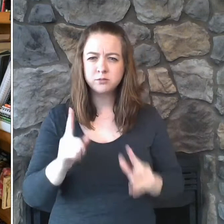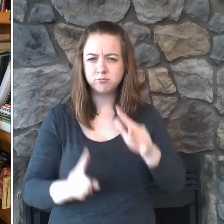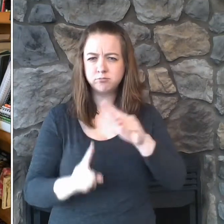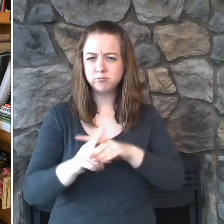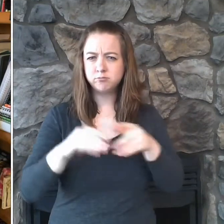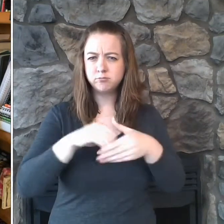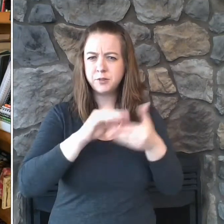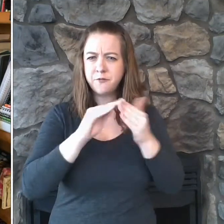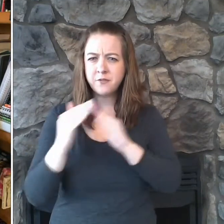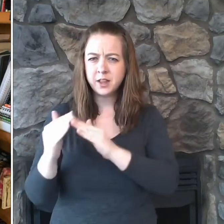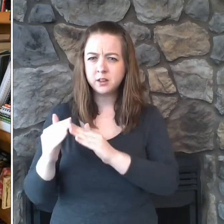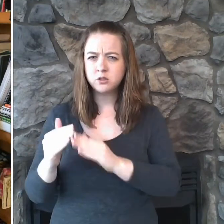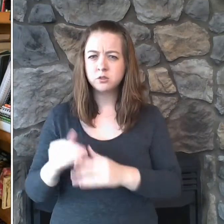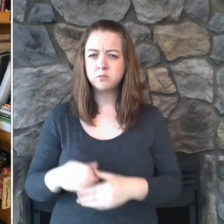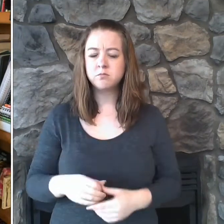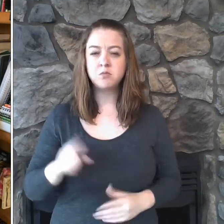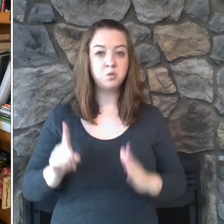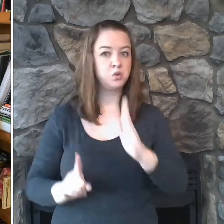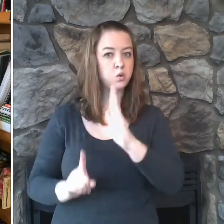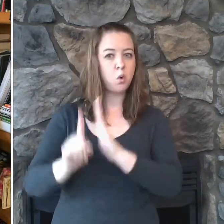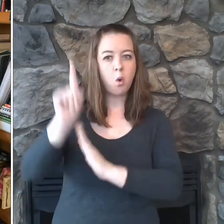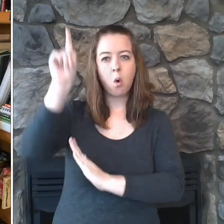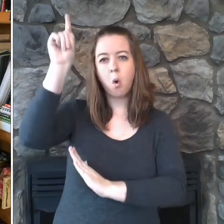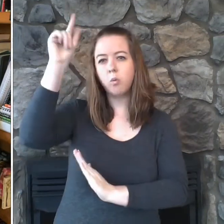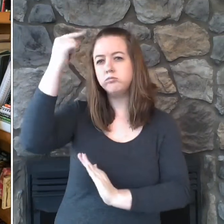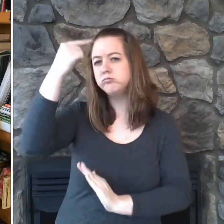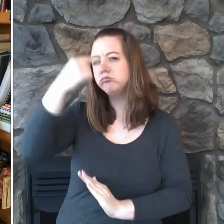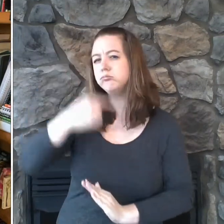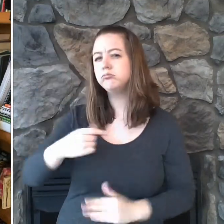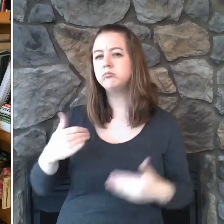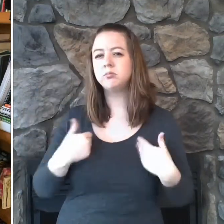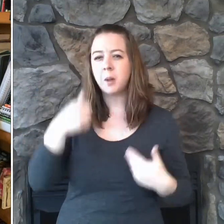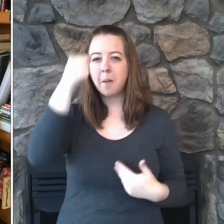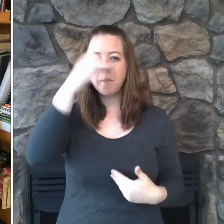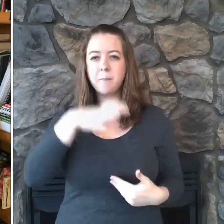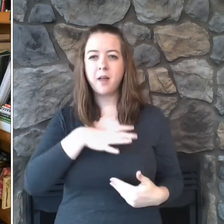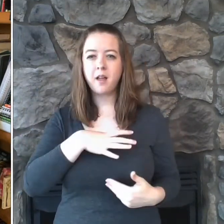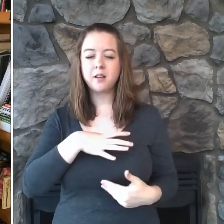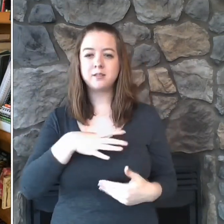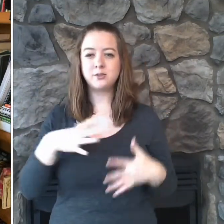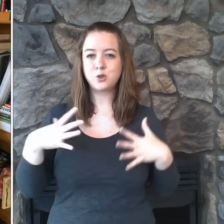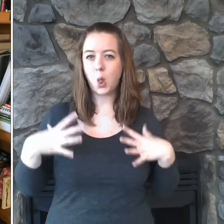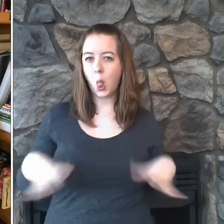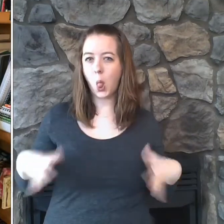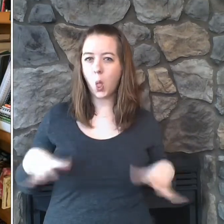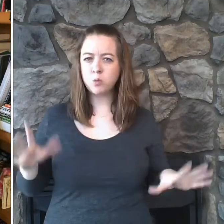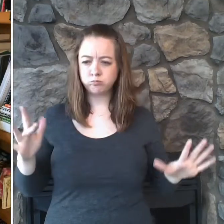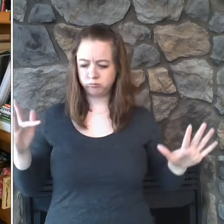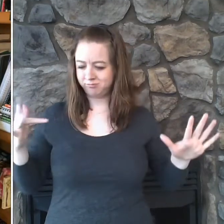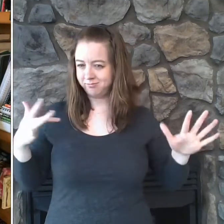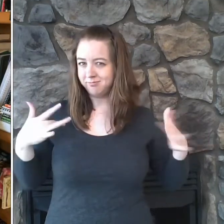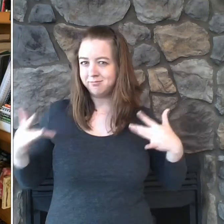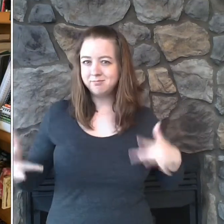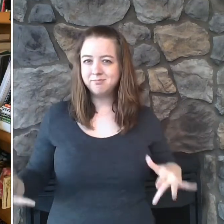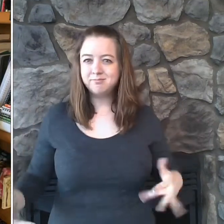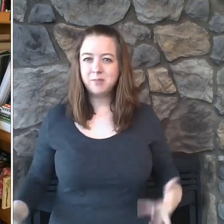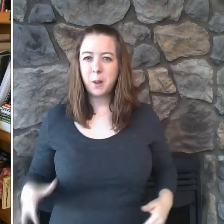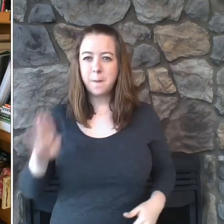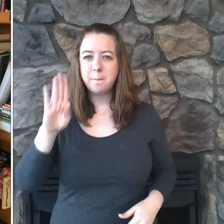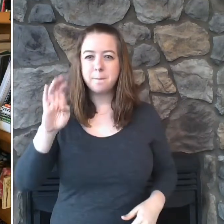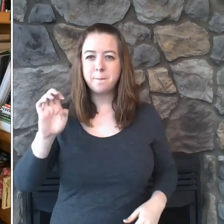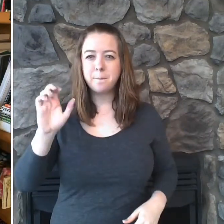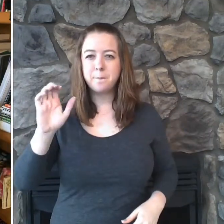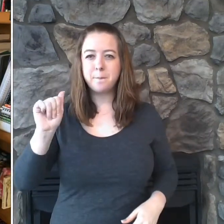to the village. He was a tall, slender young man whose clothing glittered with